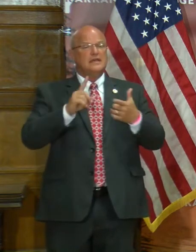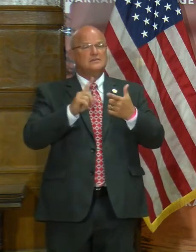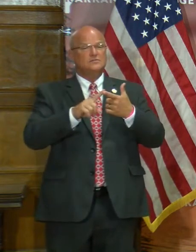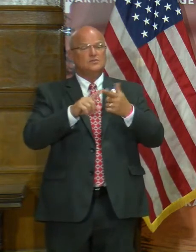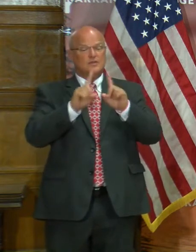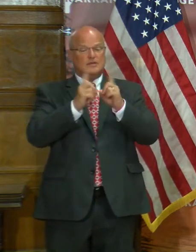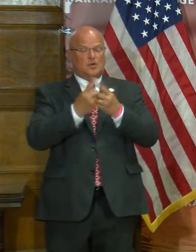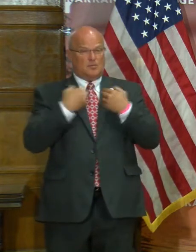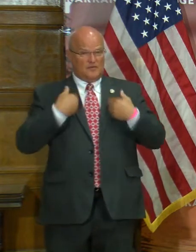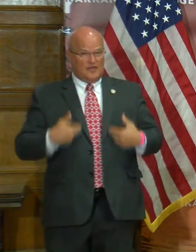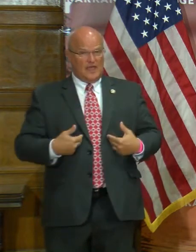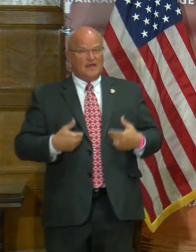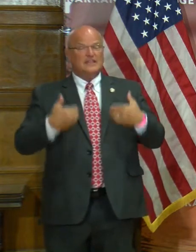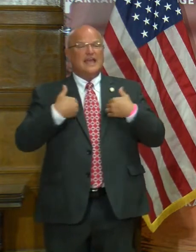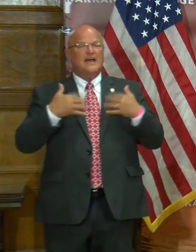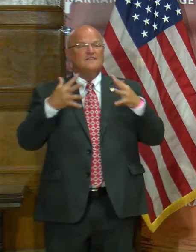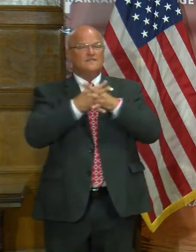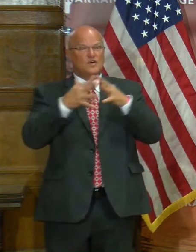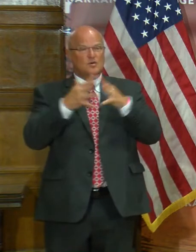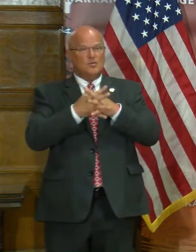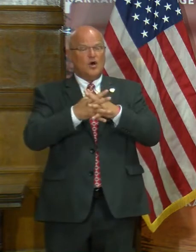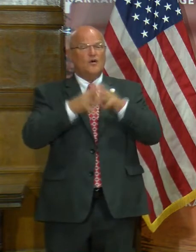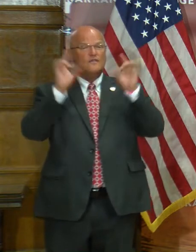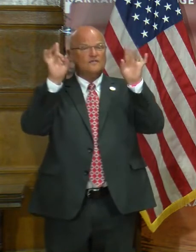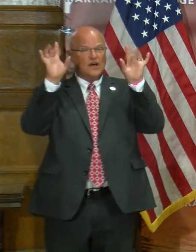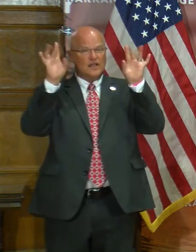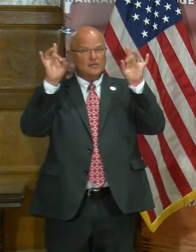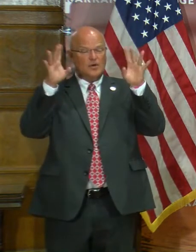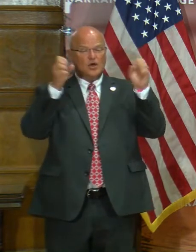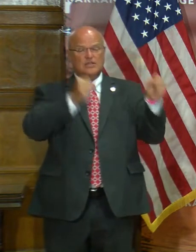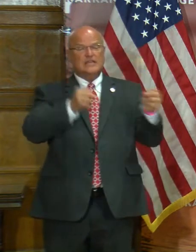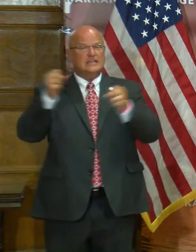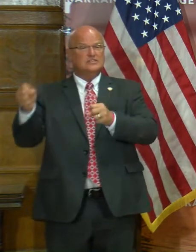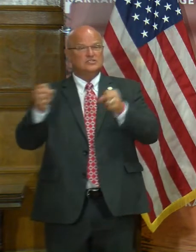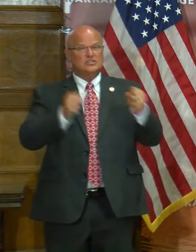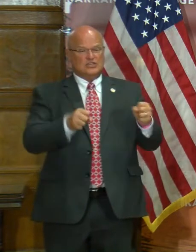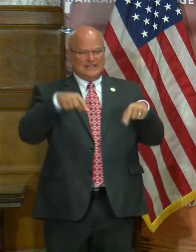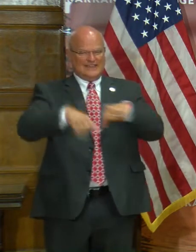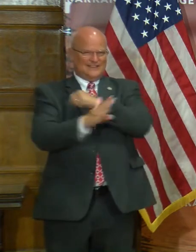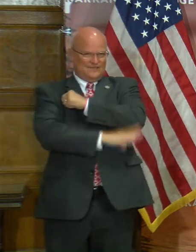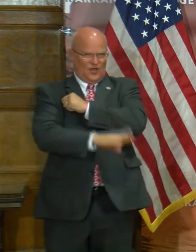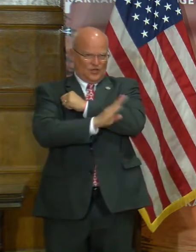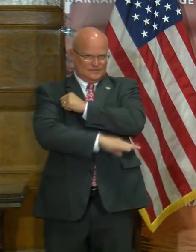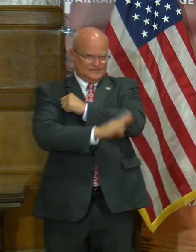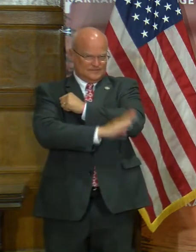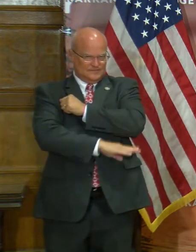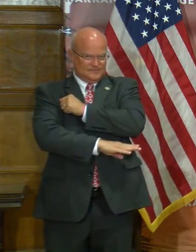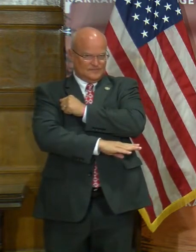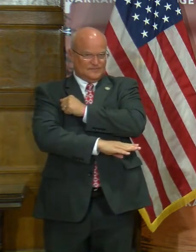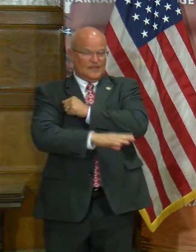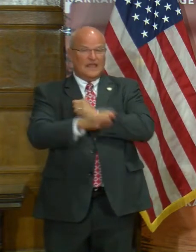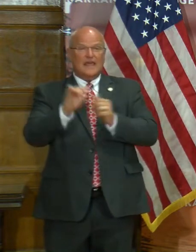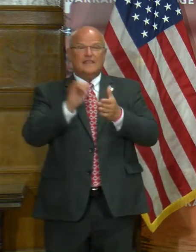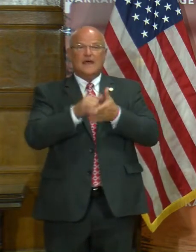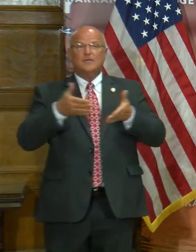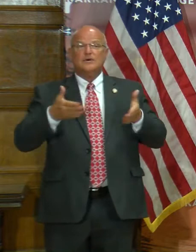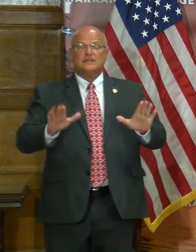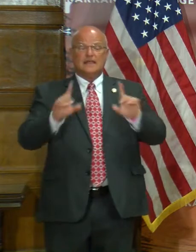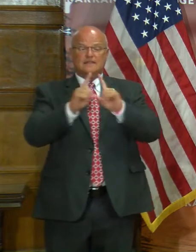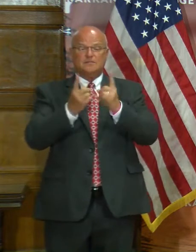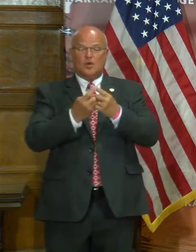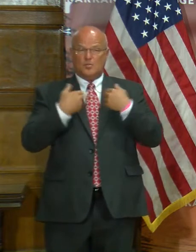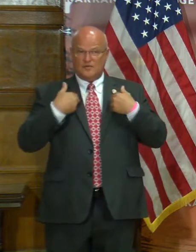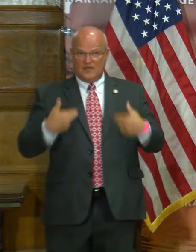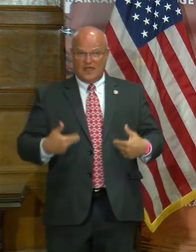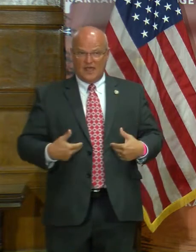of Health to have football, volleyball, and cheerleading this fall. That will allow the Department of